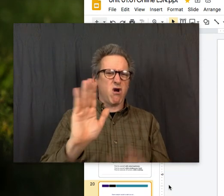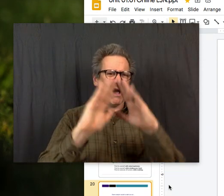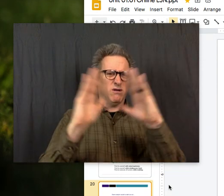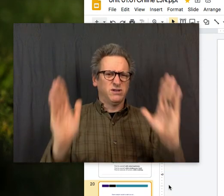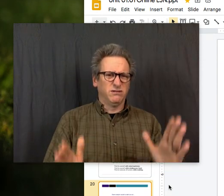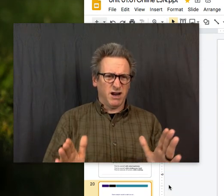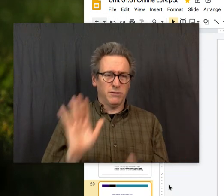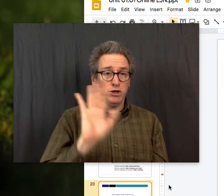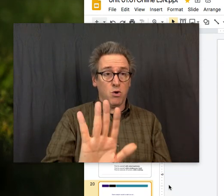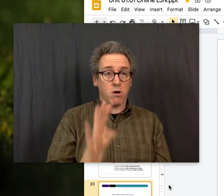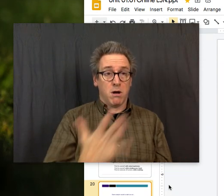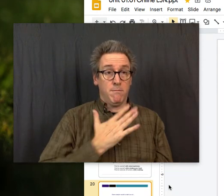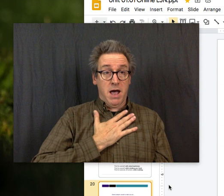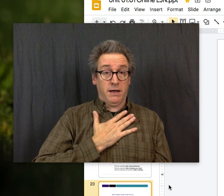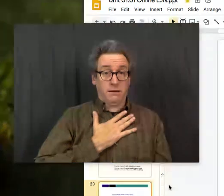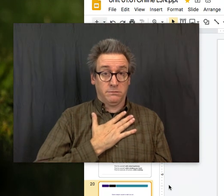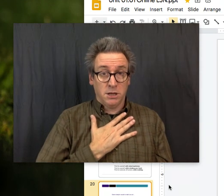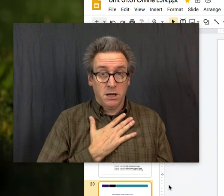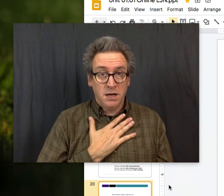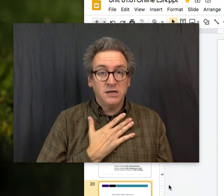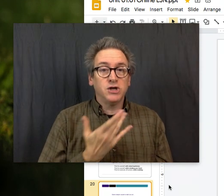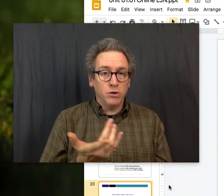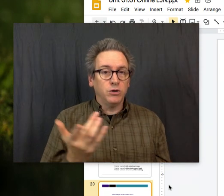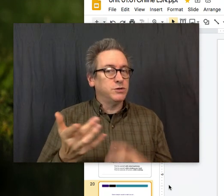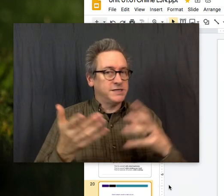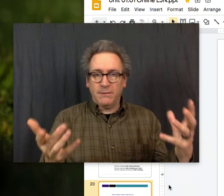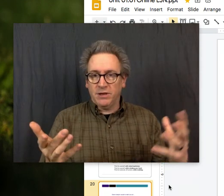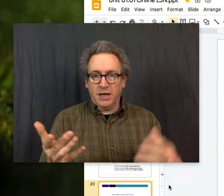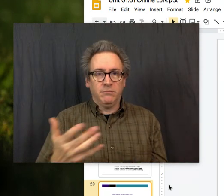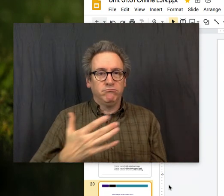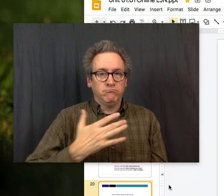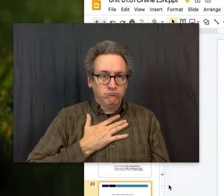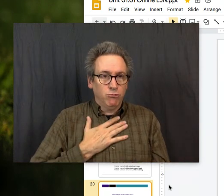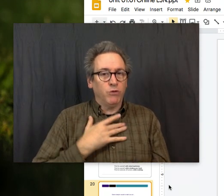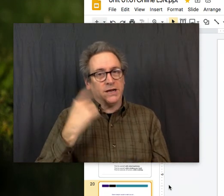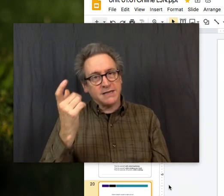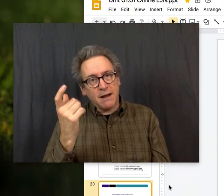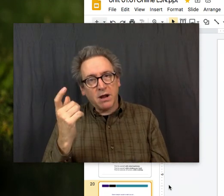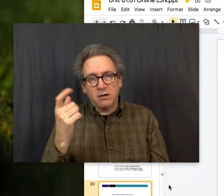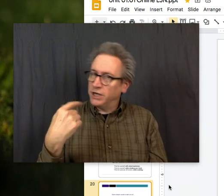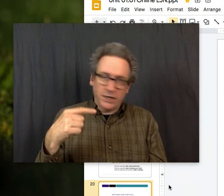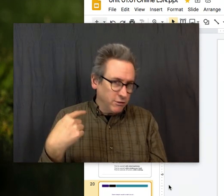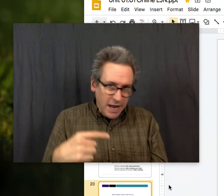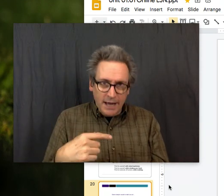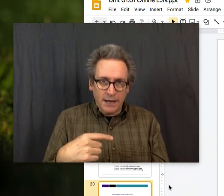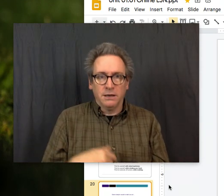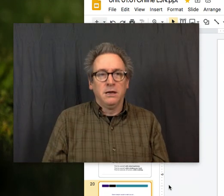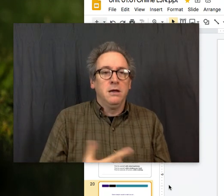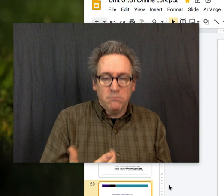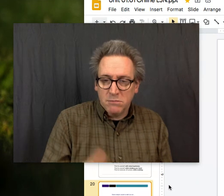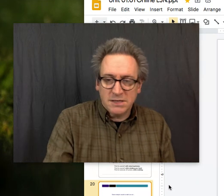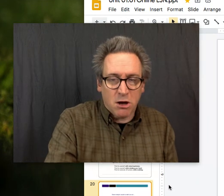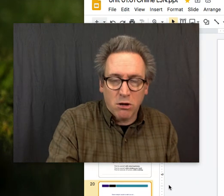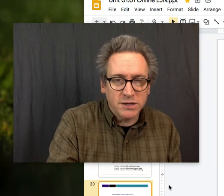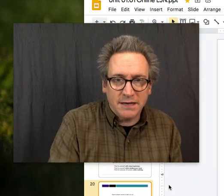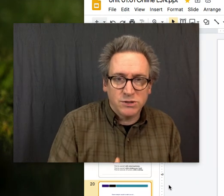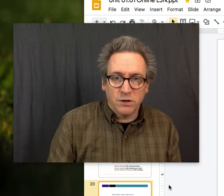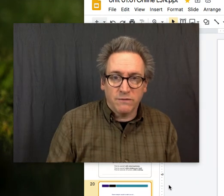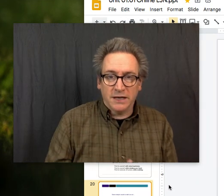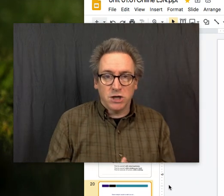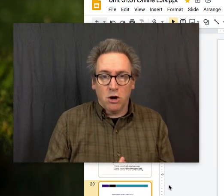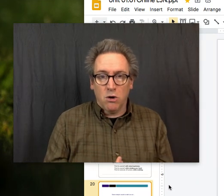your house, right? Your, my. So you can do the same thing with raised eyebrows, shaking your head, all the